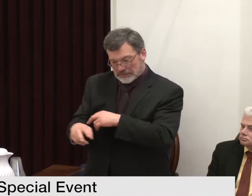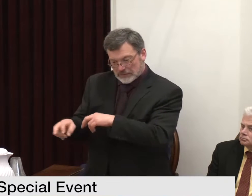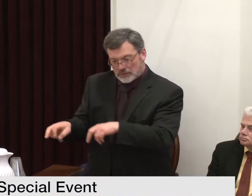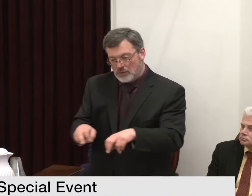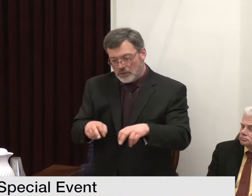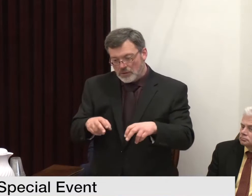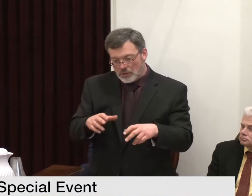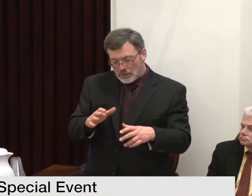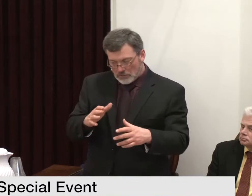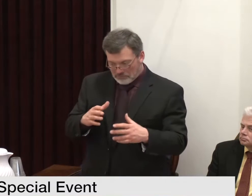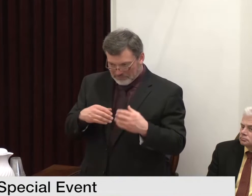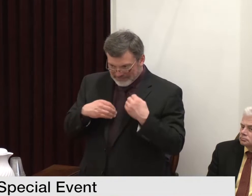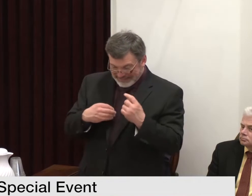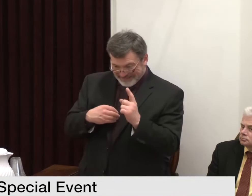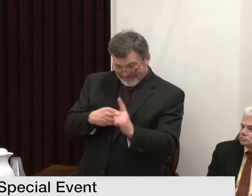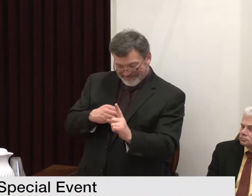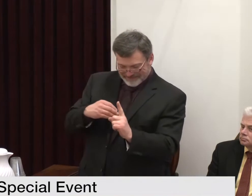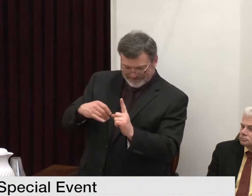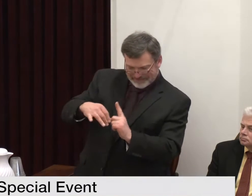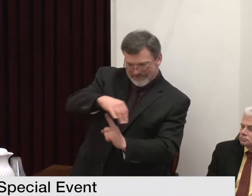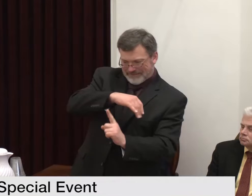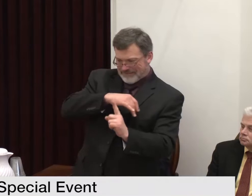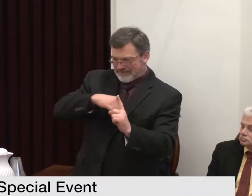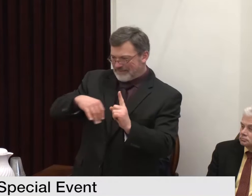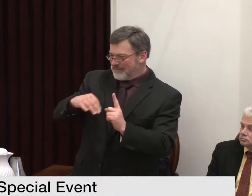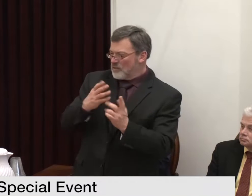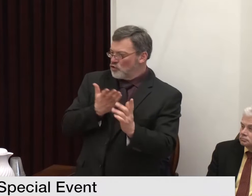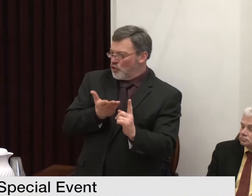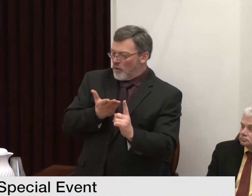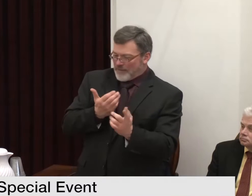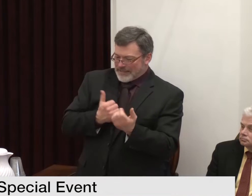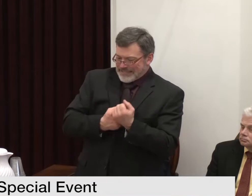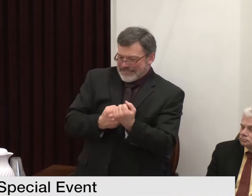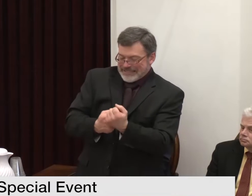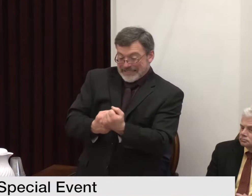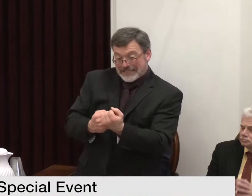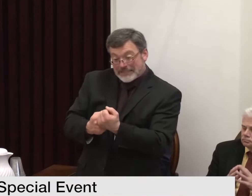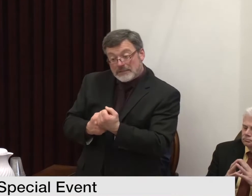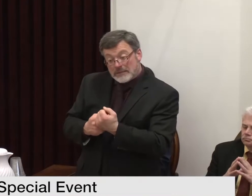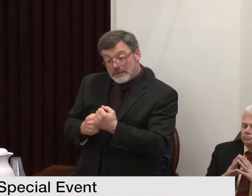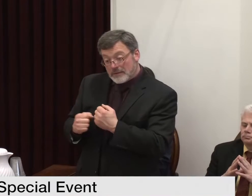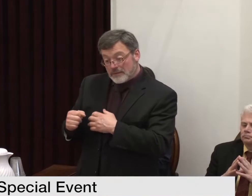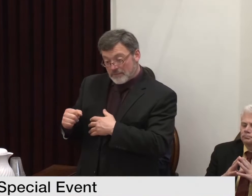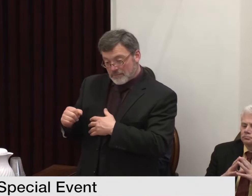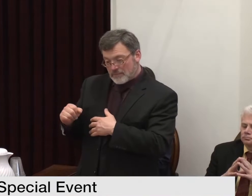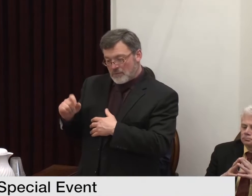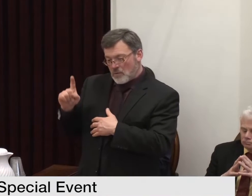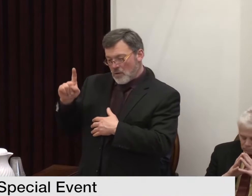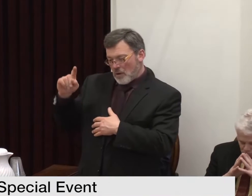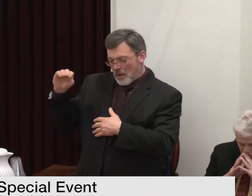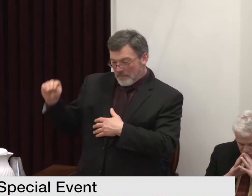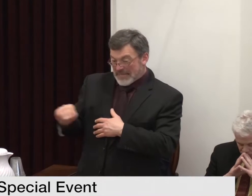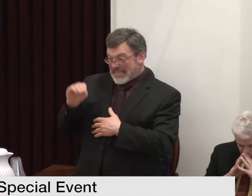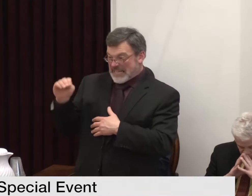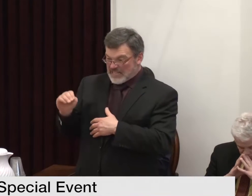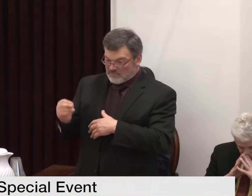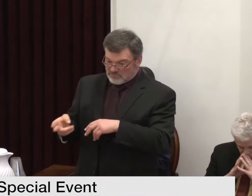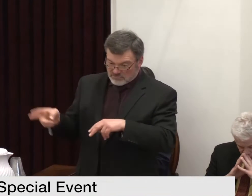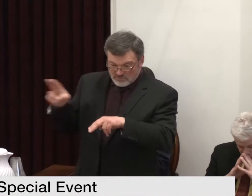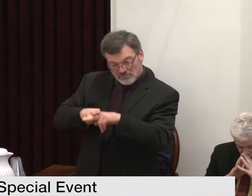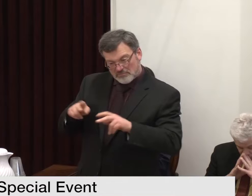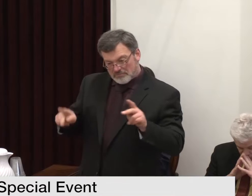With another million, we can make sure people don't lose out on the chance to recover simply because they